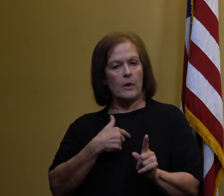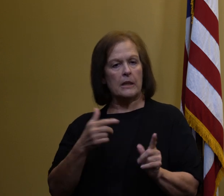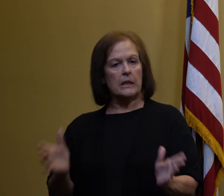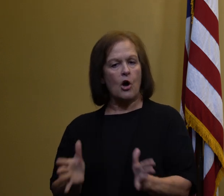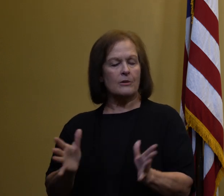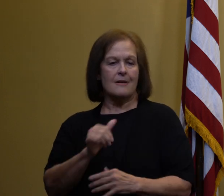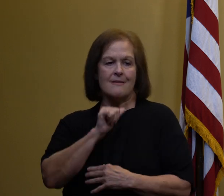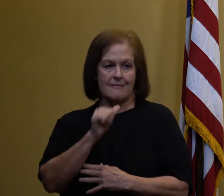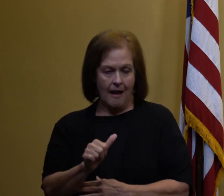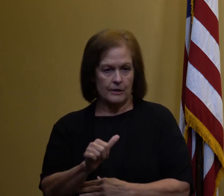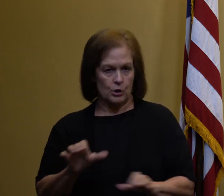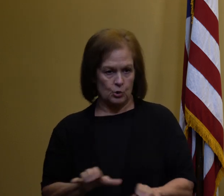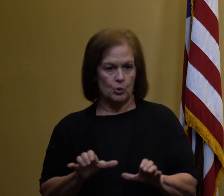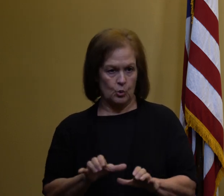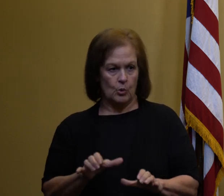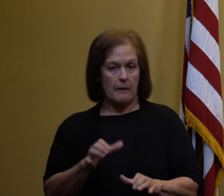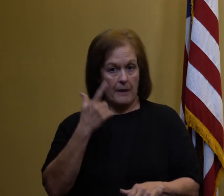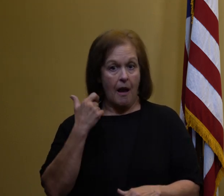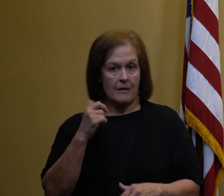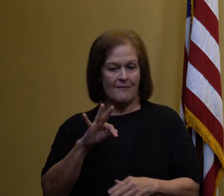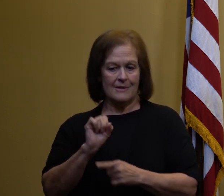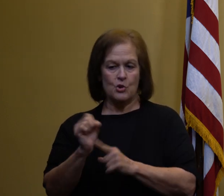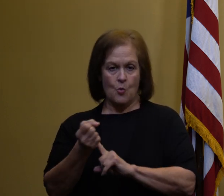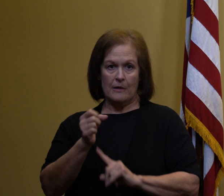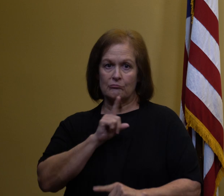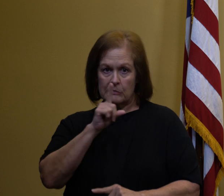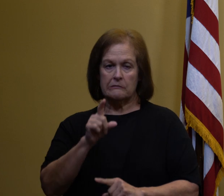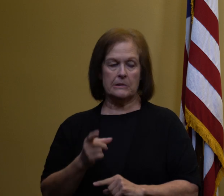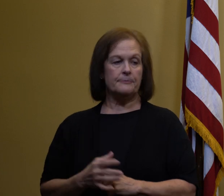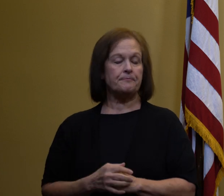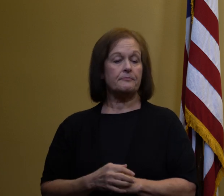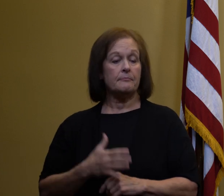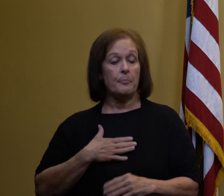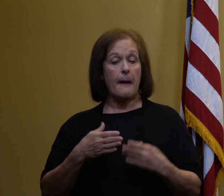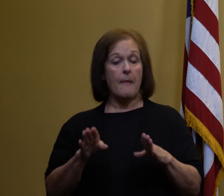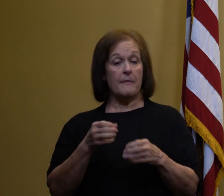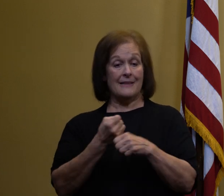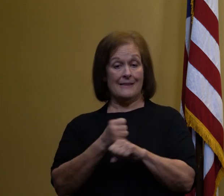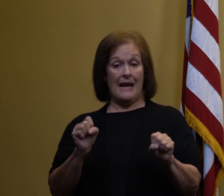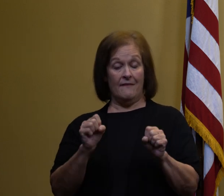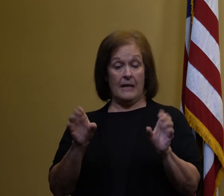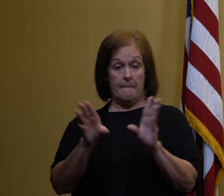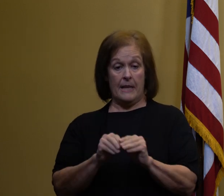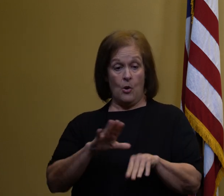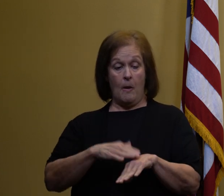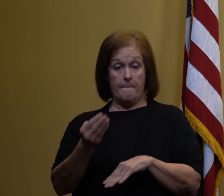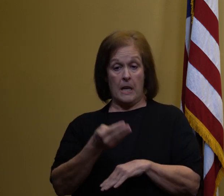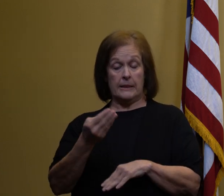Again, what's happening is real. Also, from my public safety meeting on Monday, I